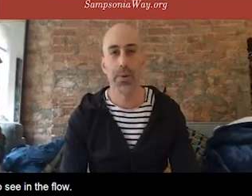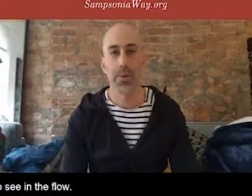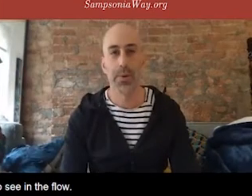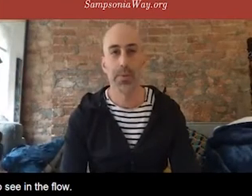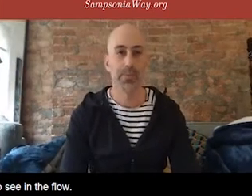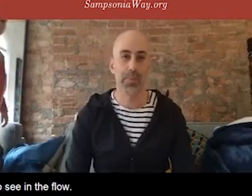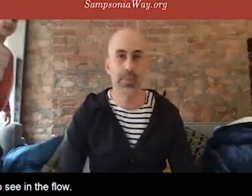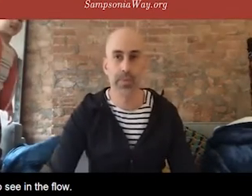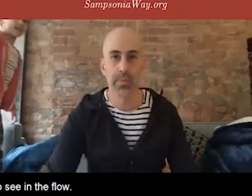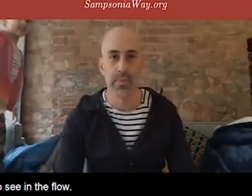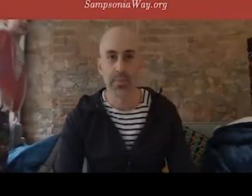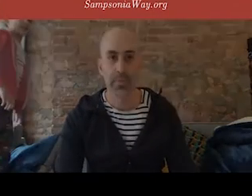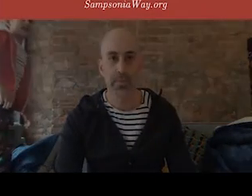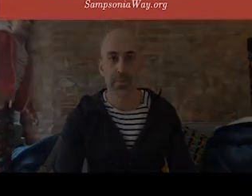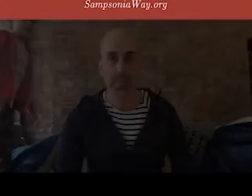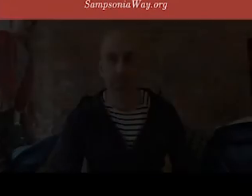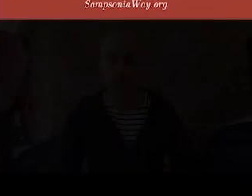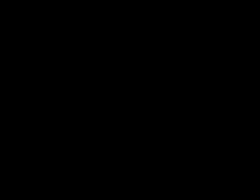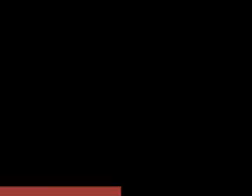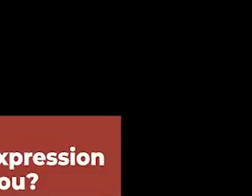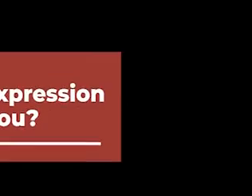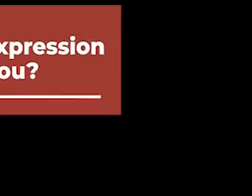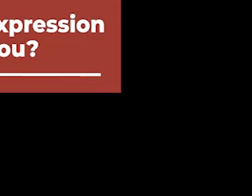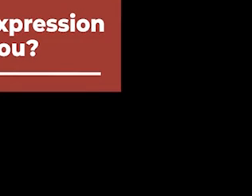would be able to see I was in the flow. Yeah.